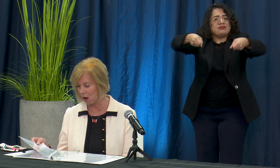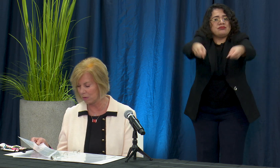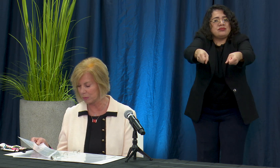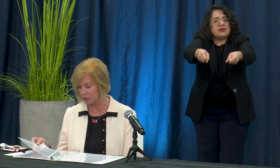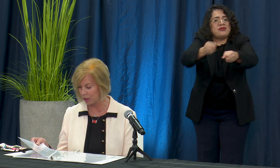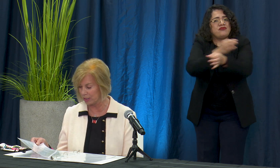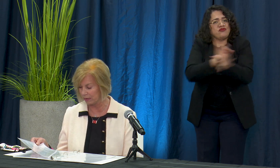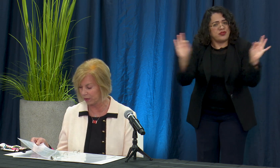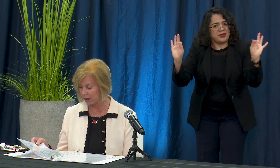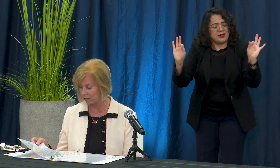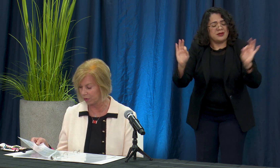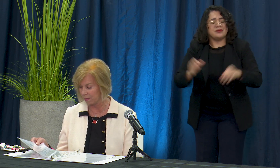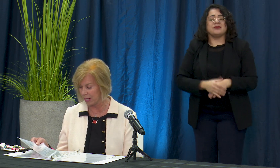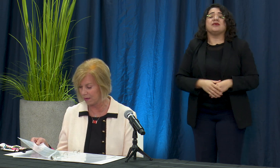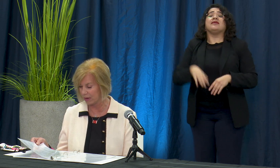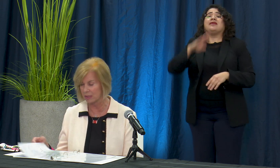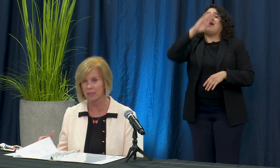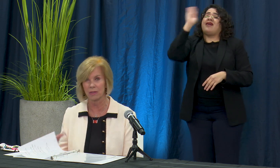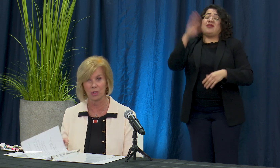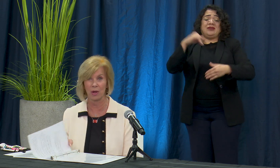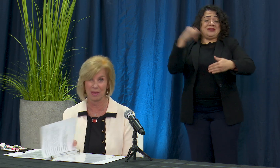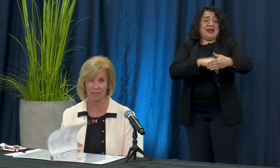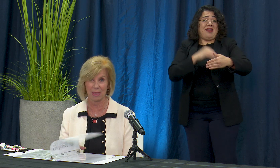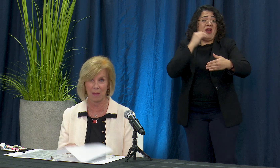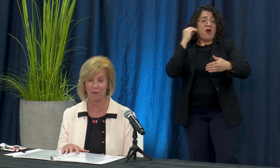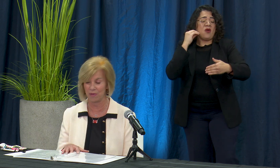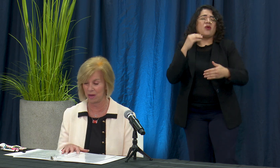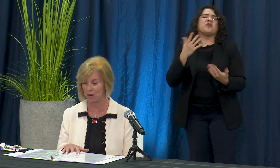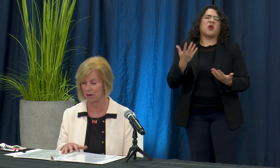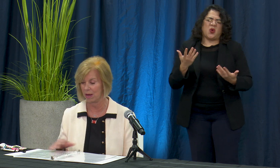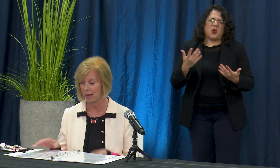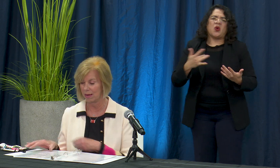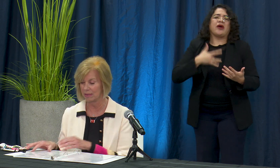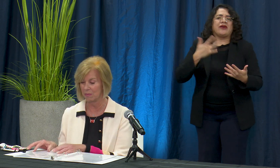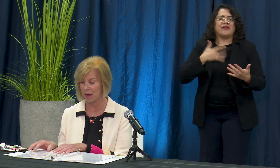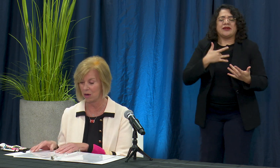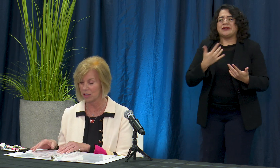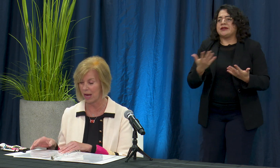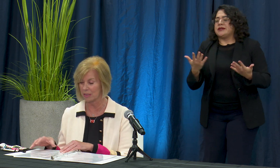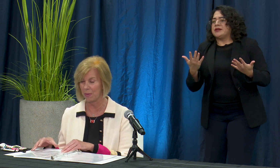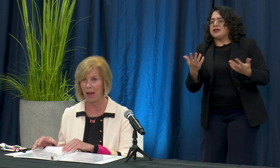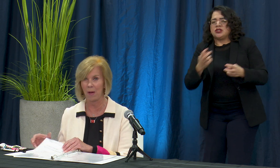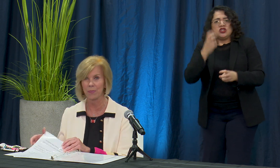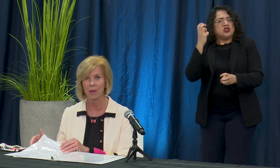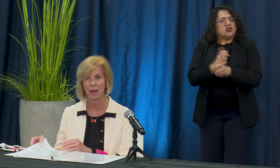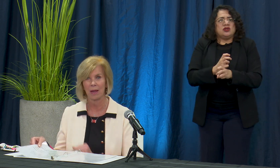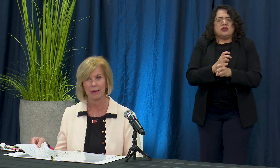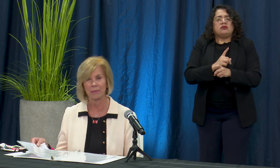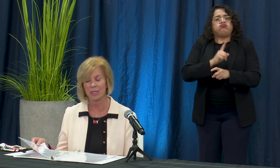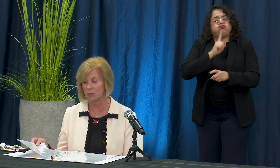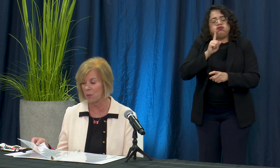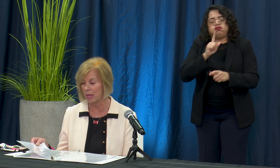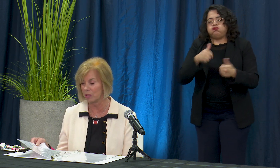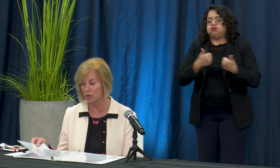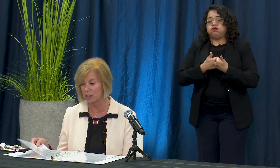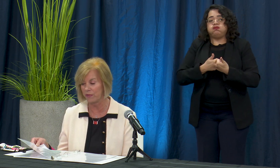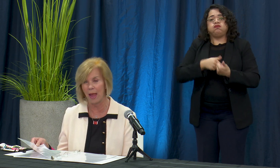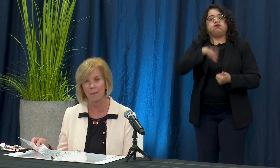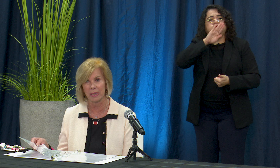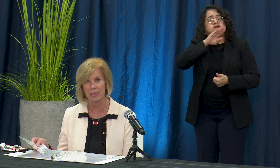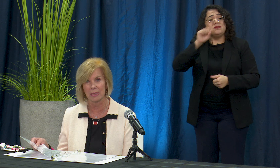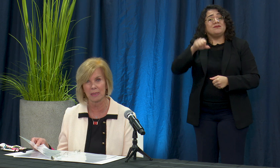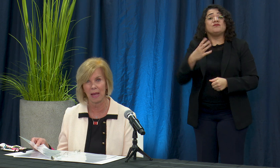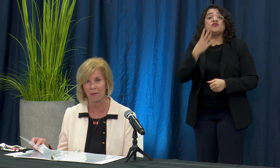staying at home is particularly difficult for many of us during this time of year. As the mayor talked about, this week,